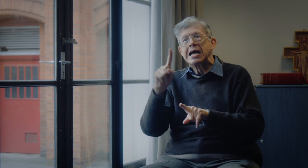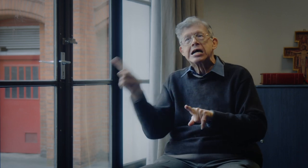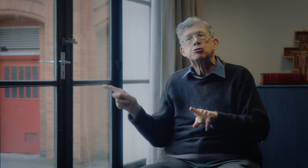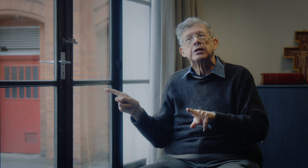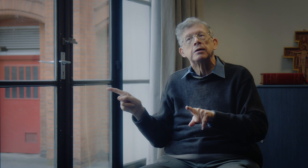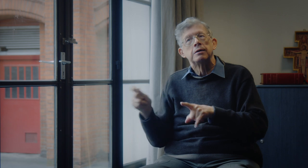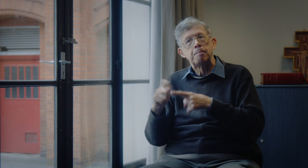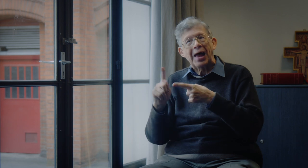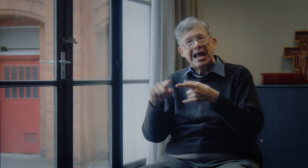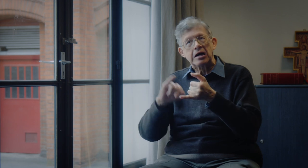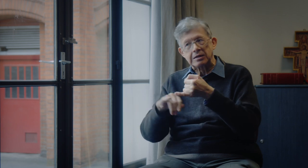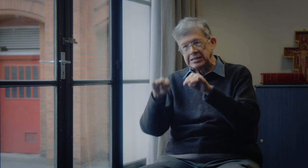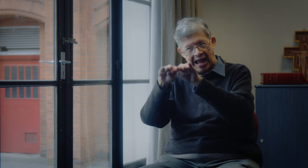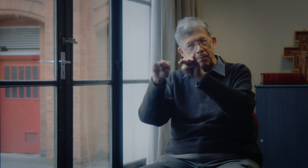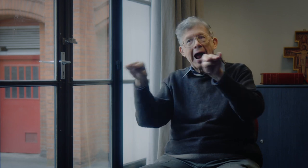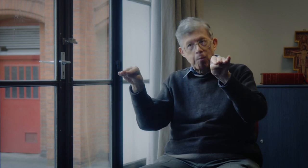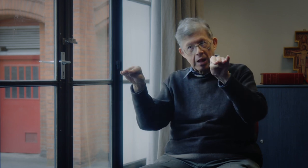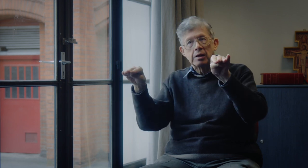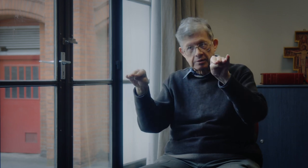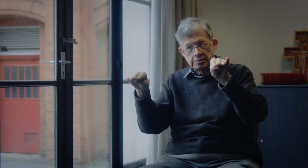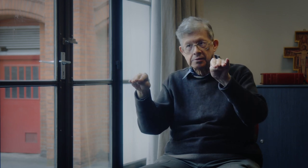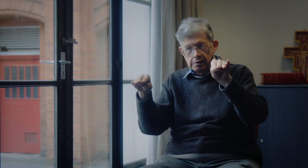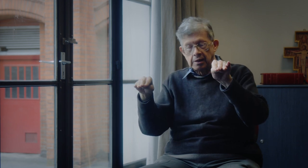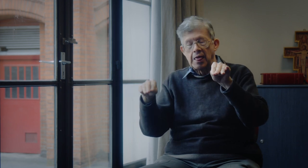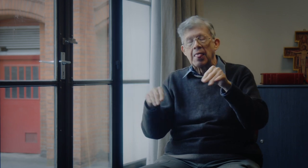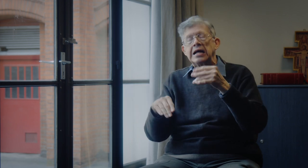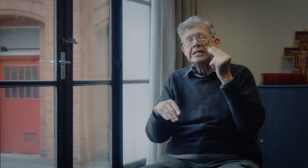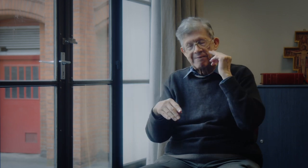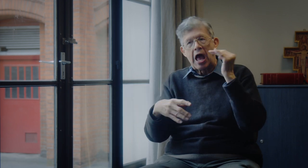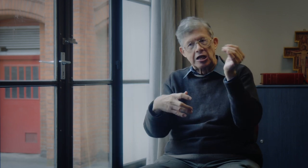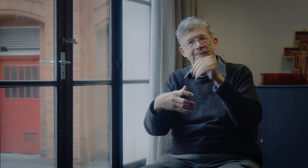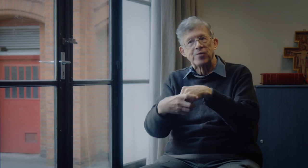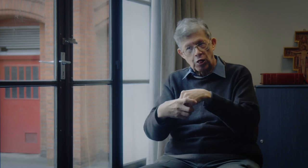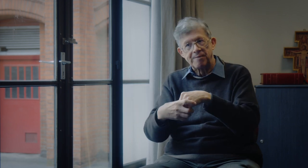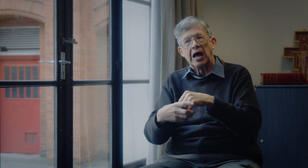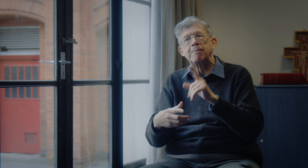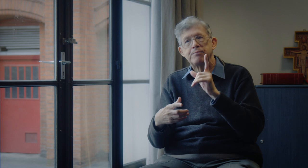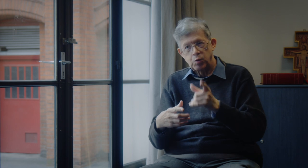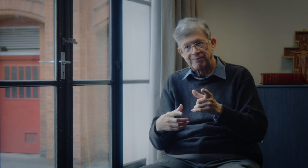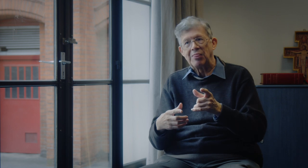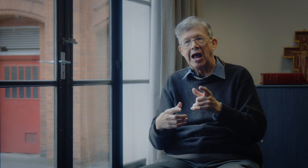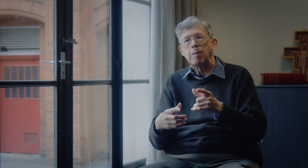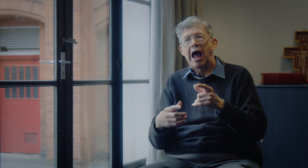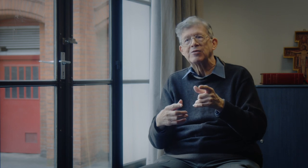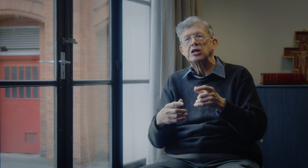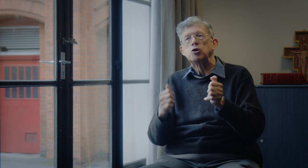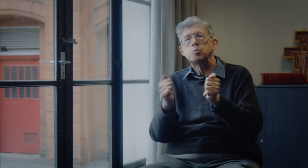Deaf people can do the same as hearing people can. We are the same. We are